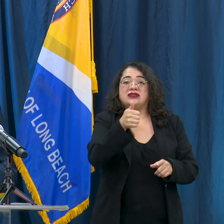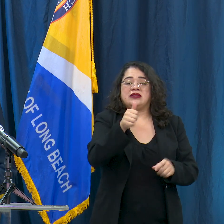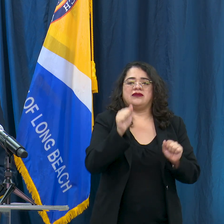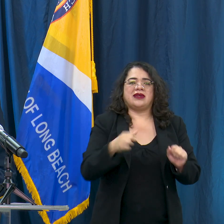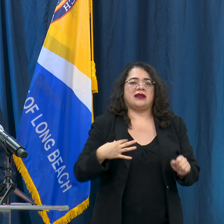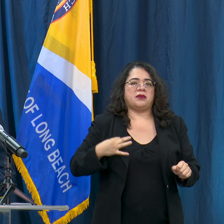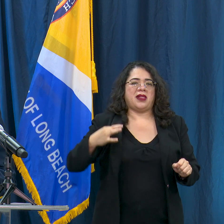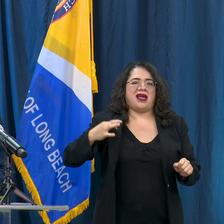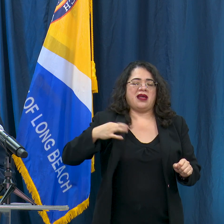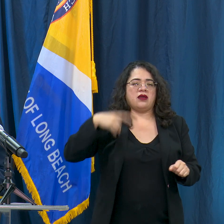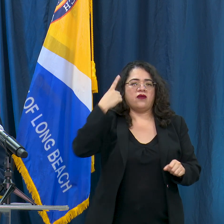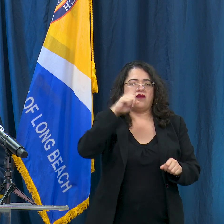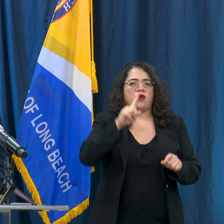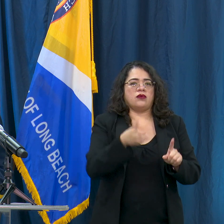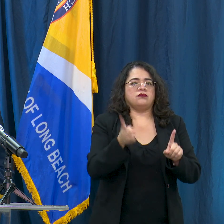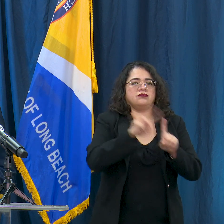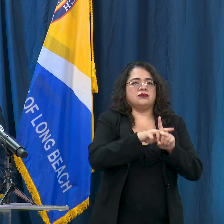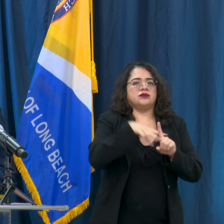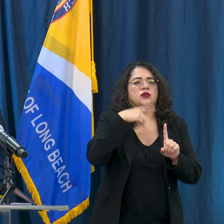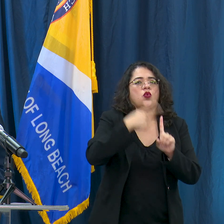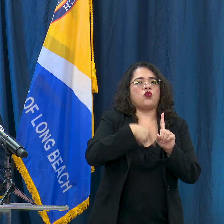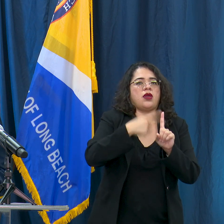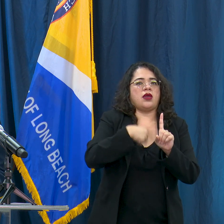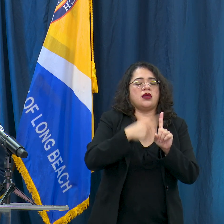apply for those resources. But if you go to